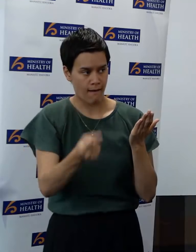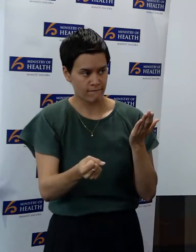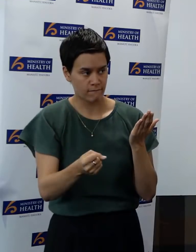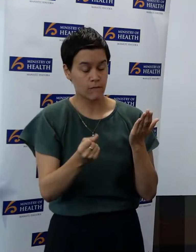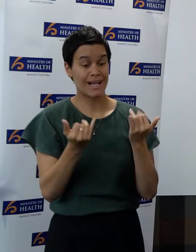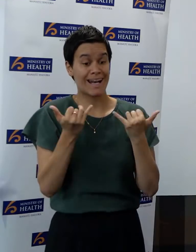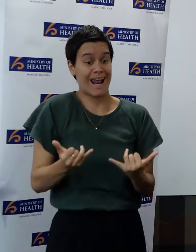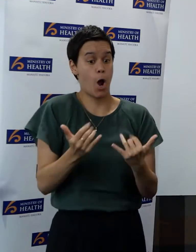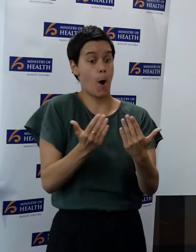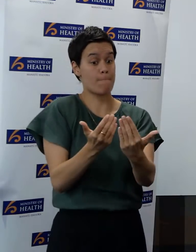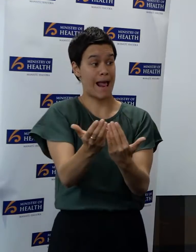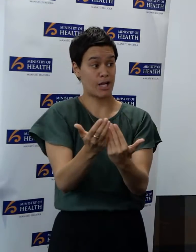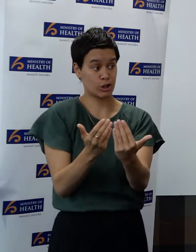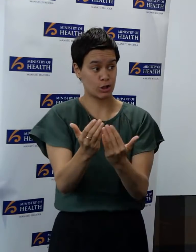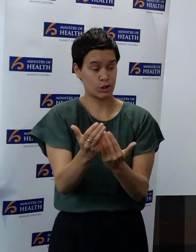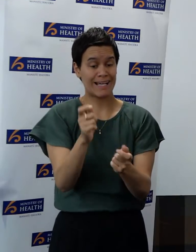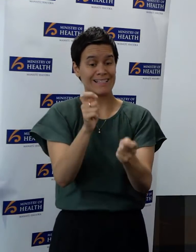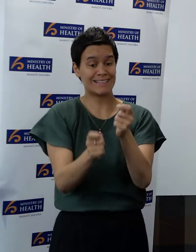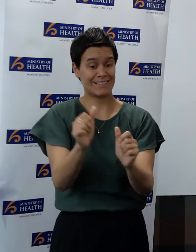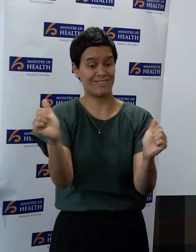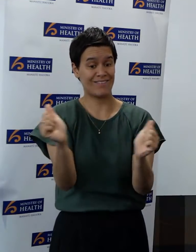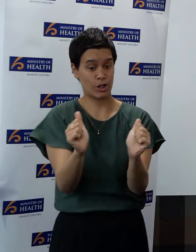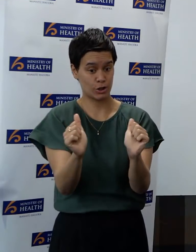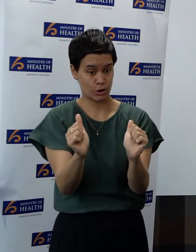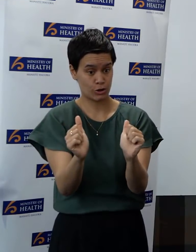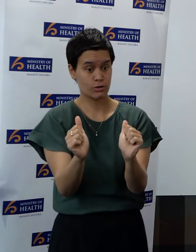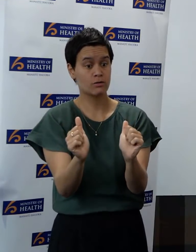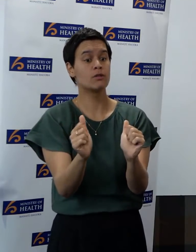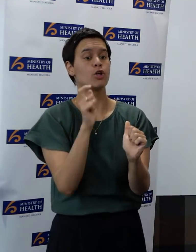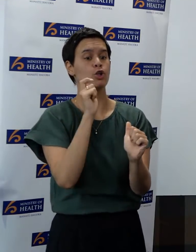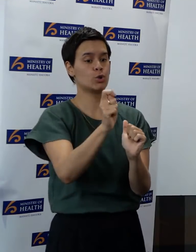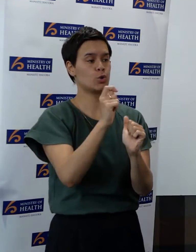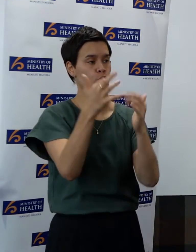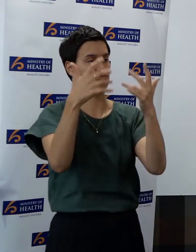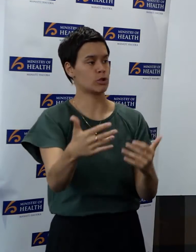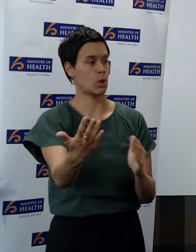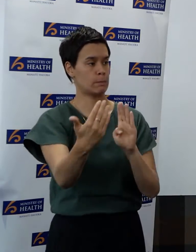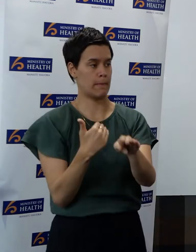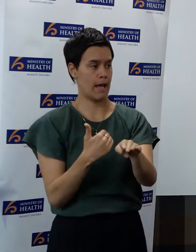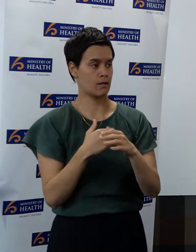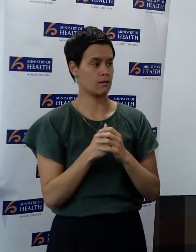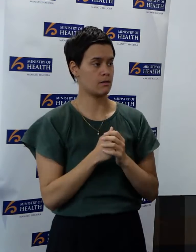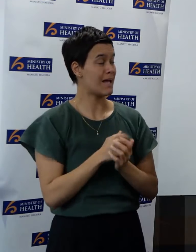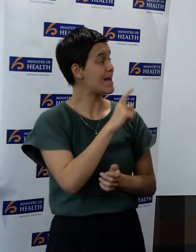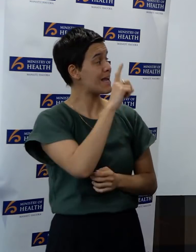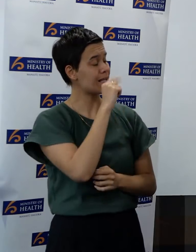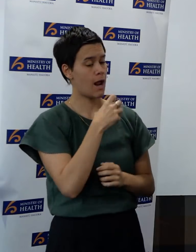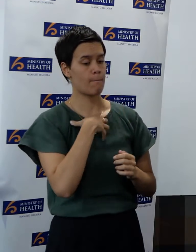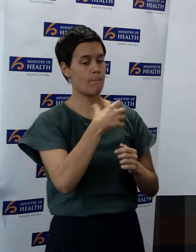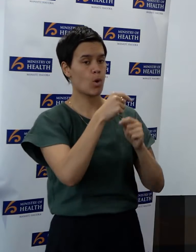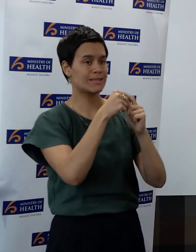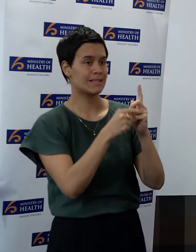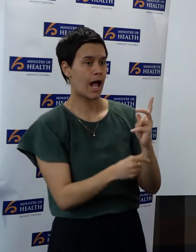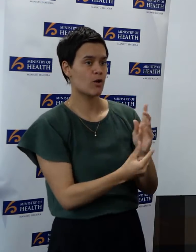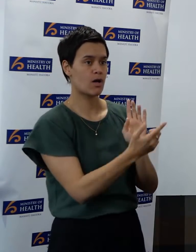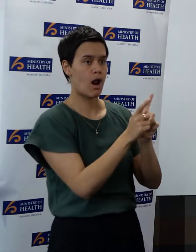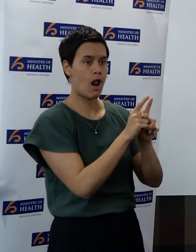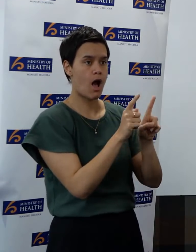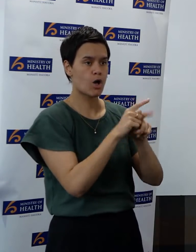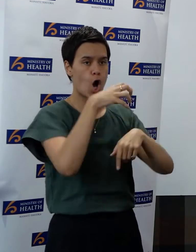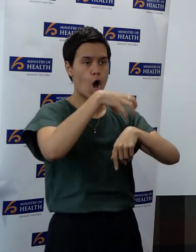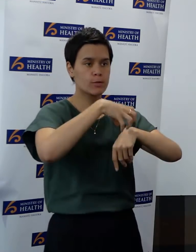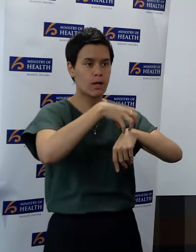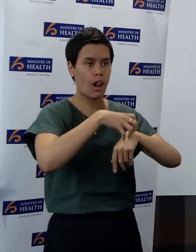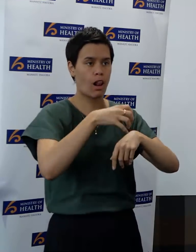the testing has been sent off. Are you able to give us any more details about where this person may have been, which hospitals they've